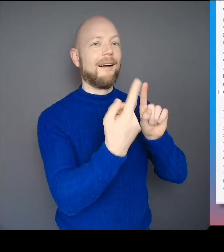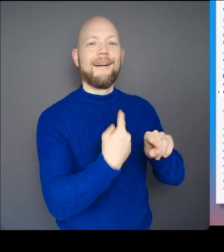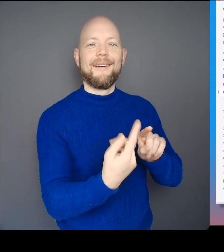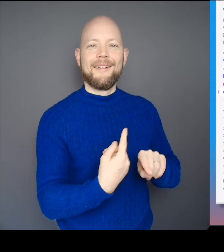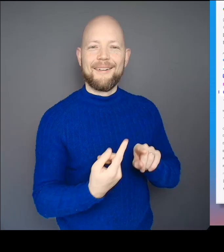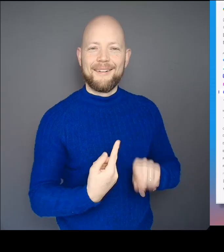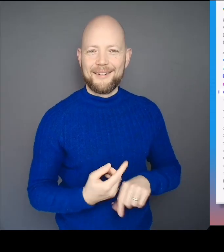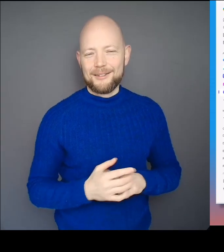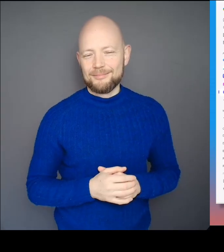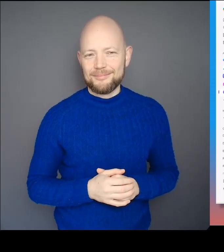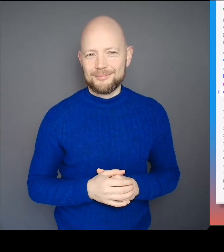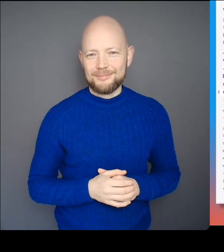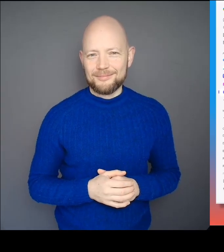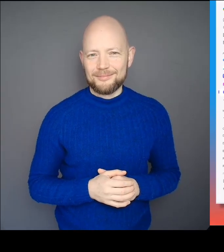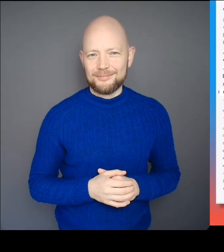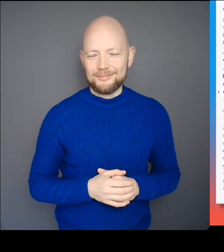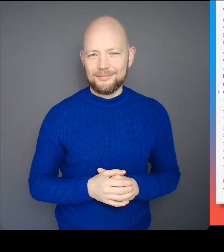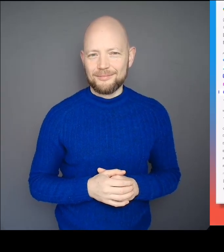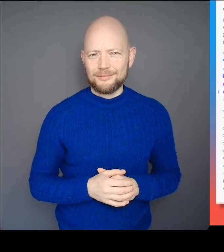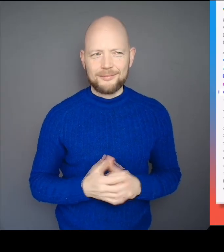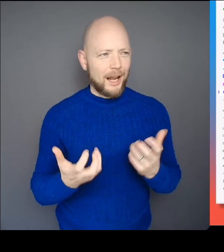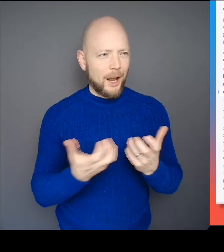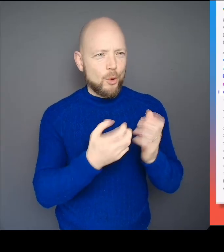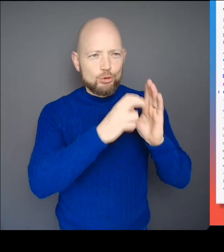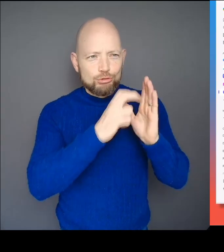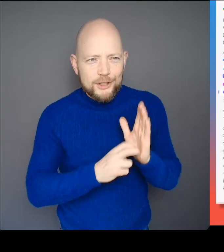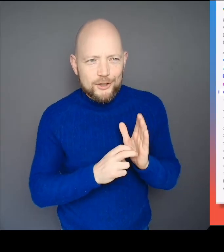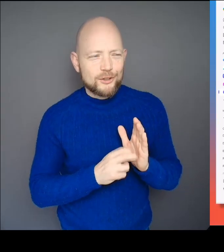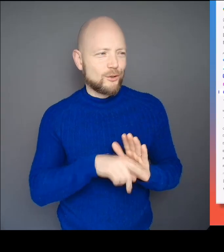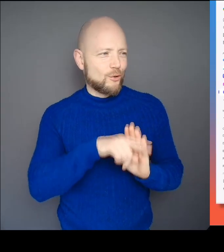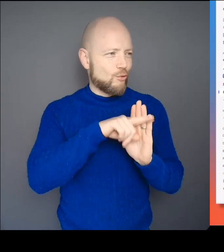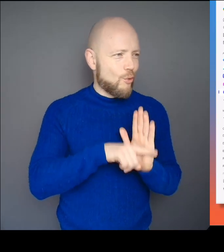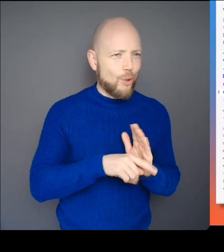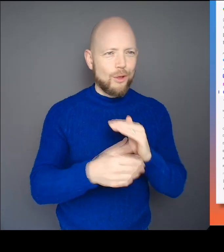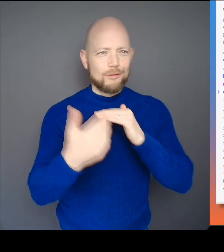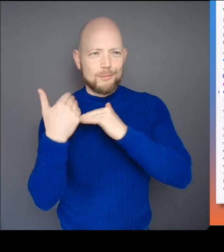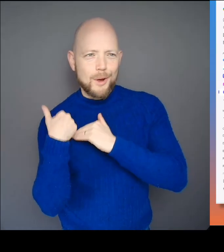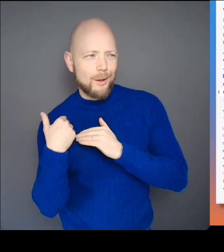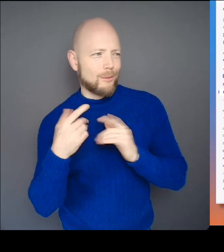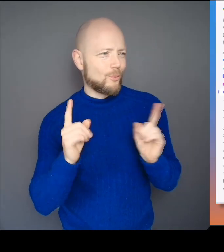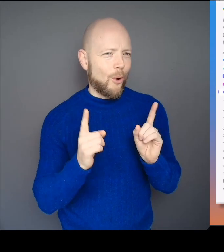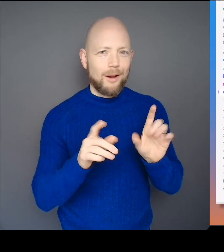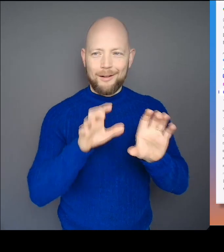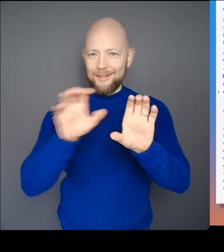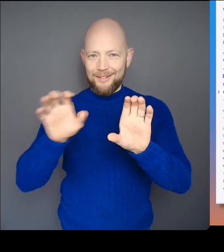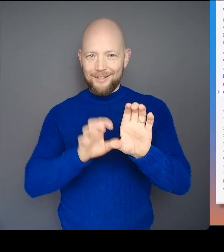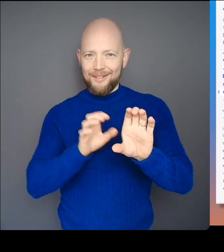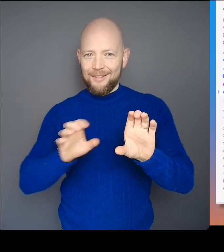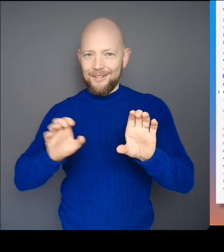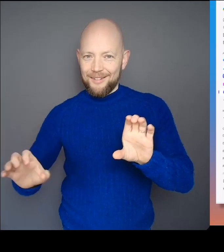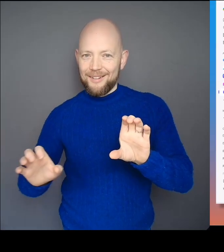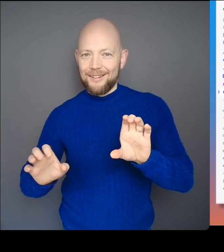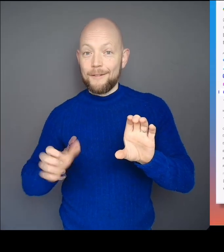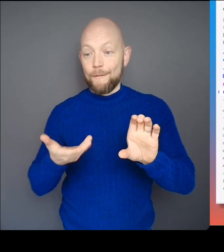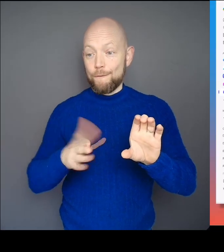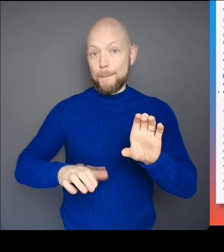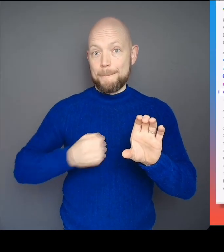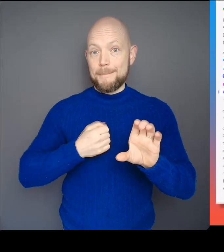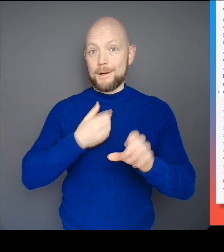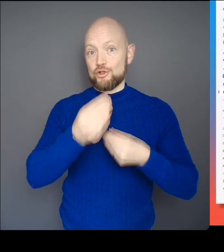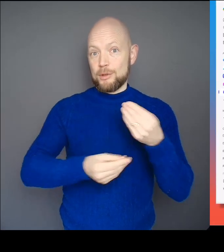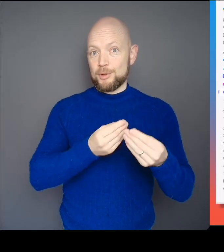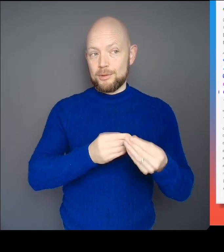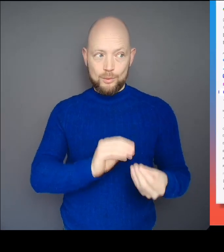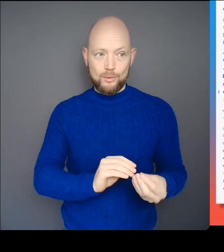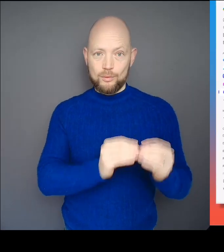start with. Tell me about the pets at Workday, what fun activities, how do I register, what are the rules and responsibilities. So you can see I kind of primed